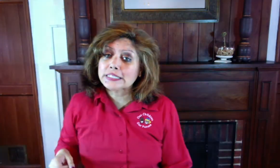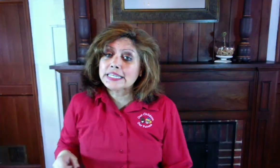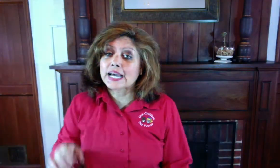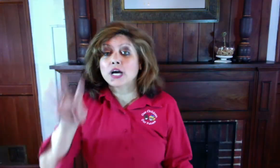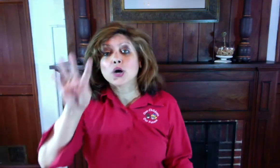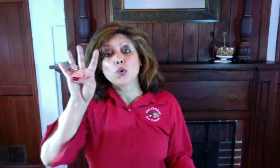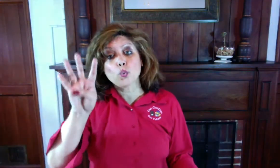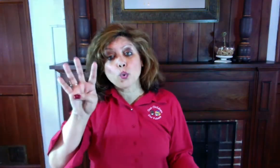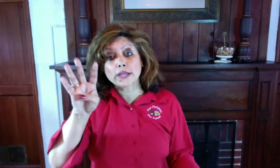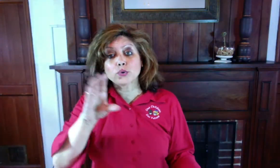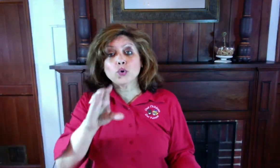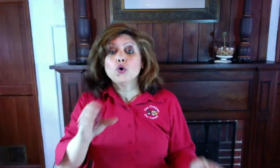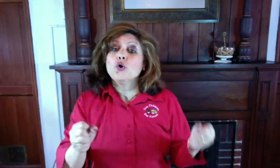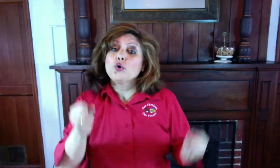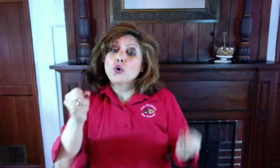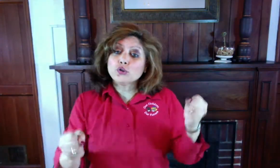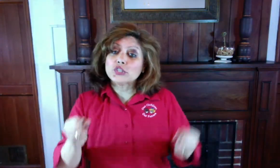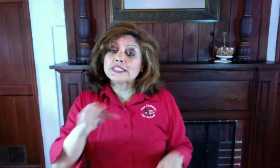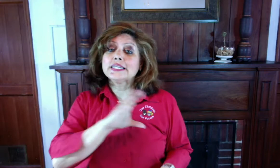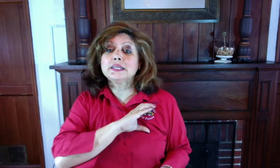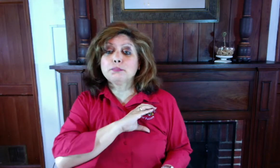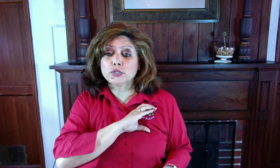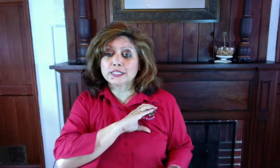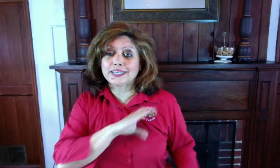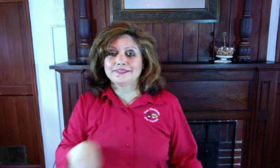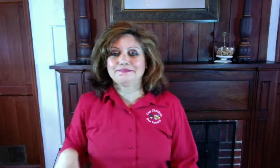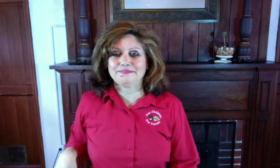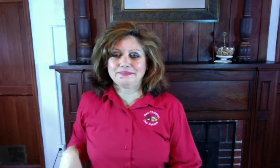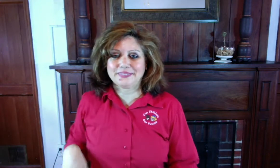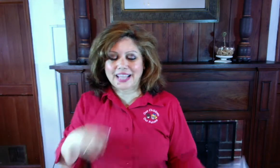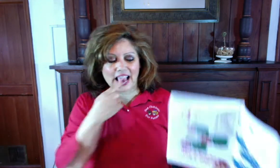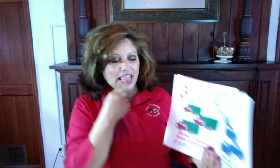policía. 4 coches de policía.